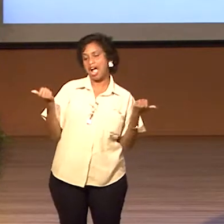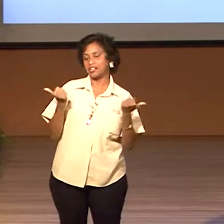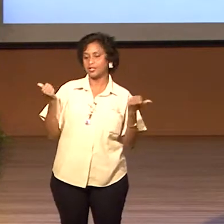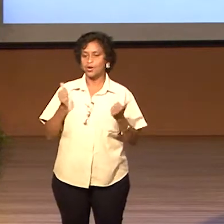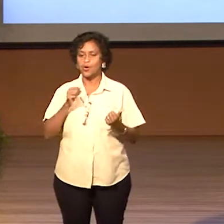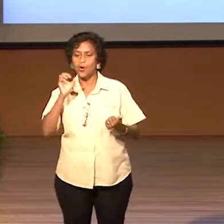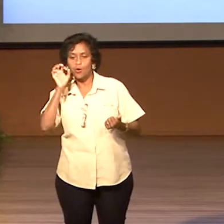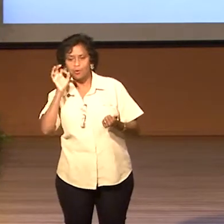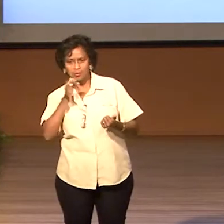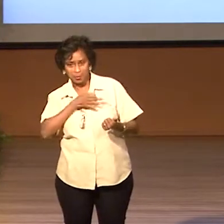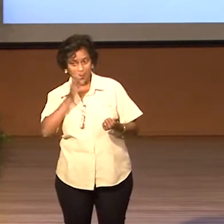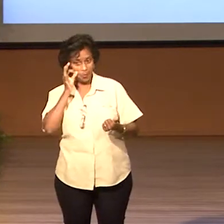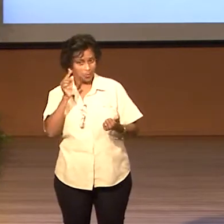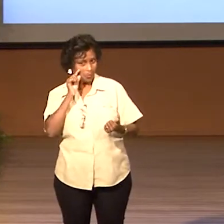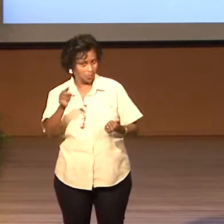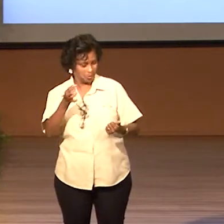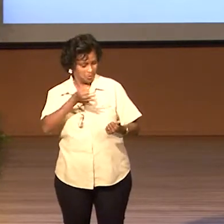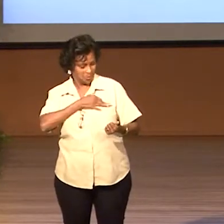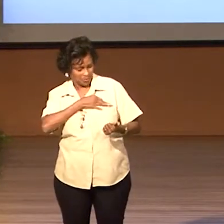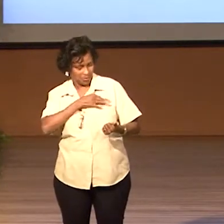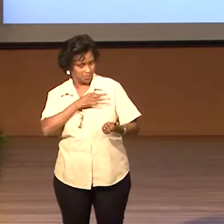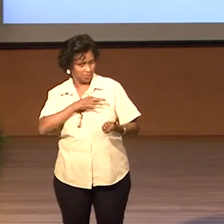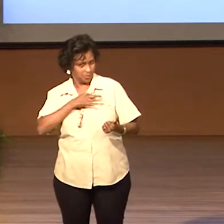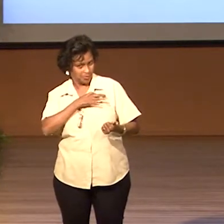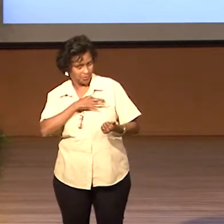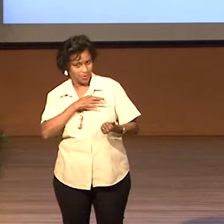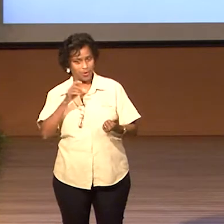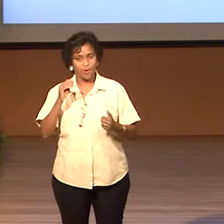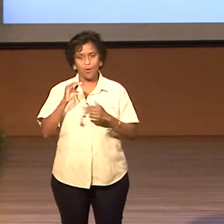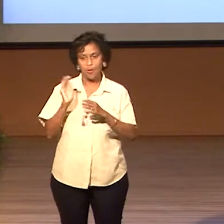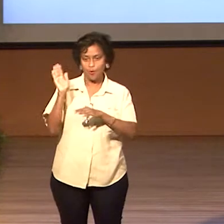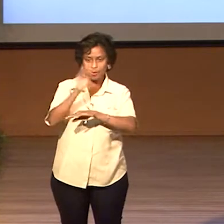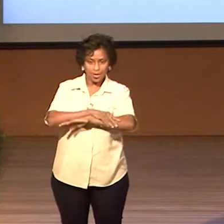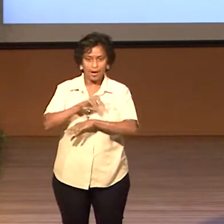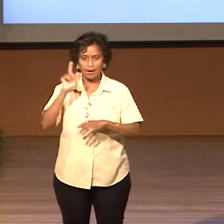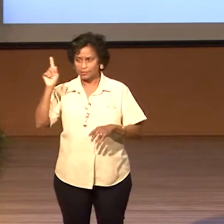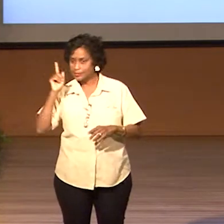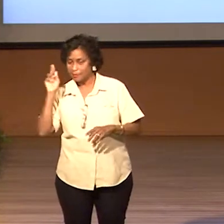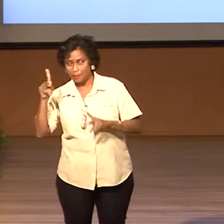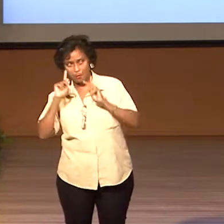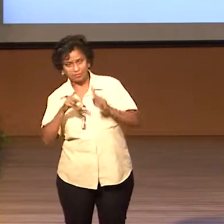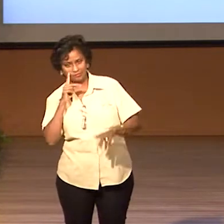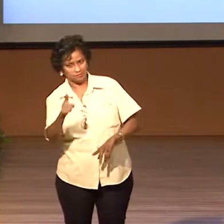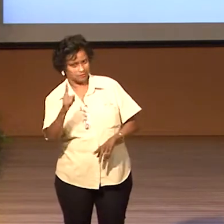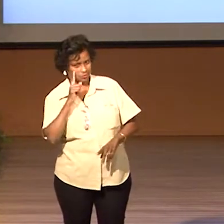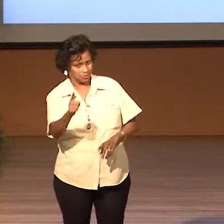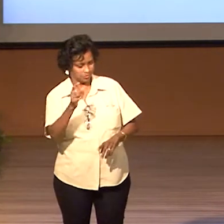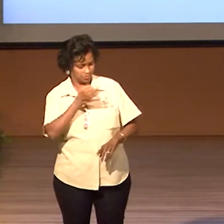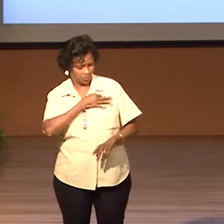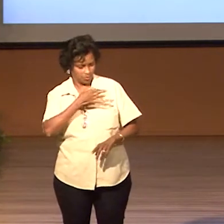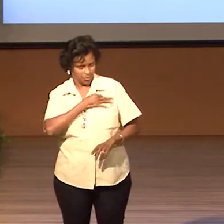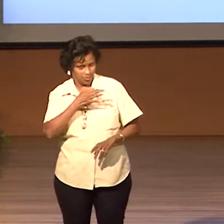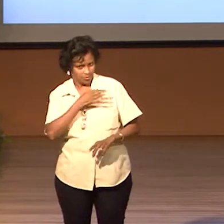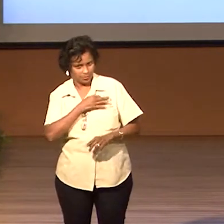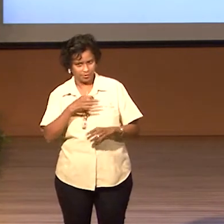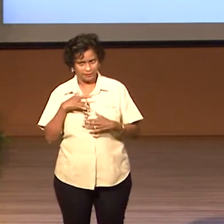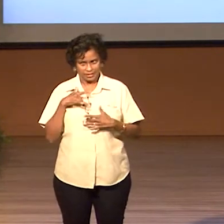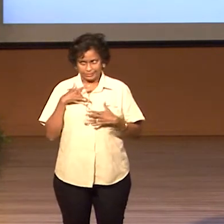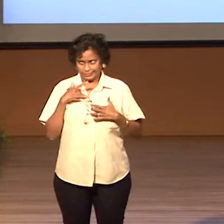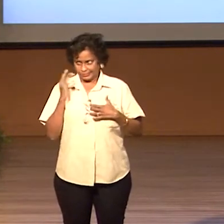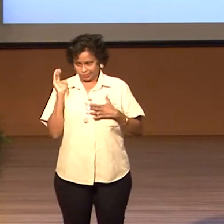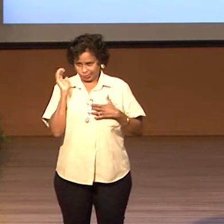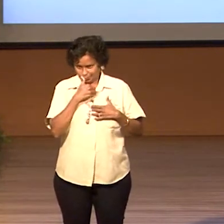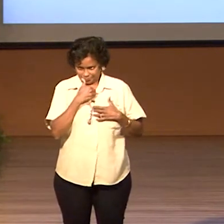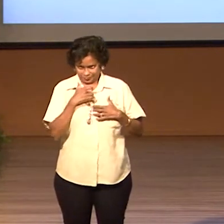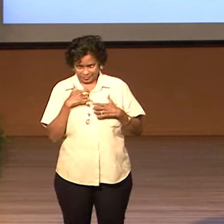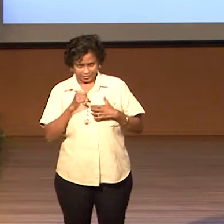I knew there was a hole there, one, and two, somebody could notice it to tell me about it, completely changed the way I saw